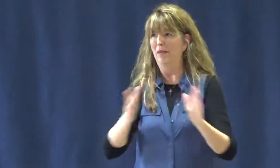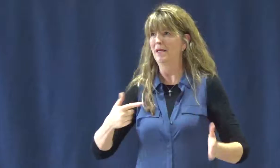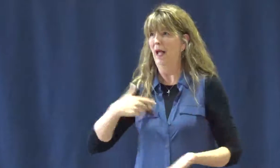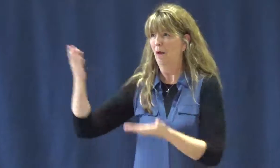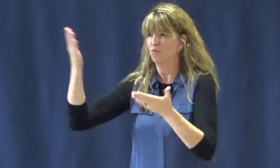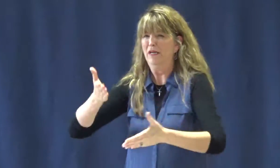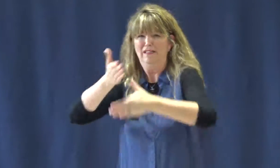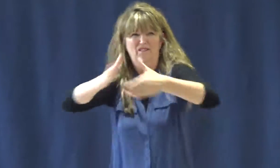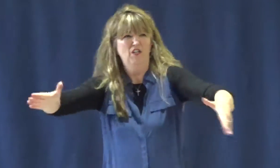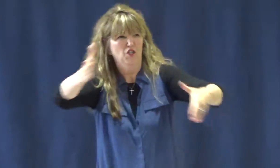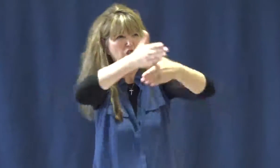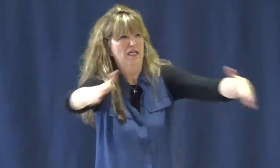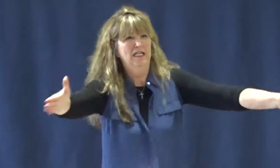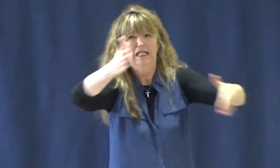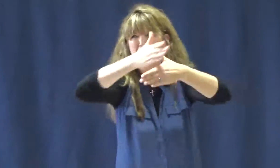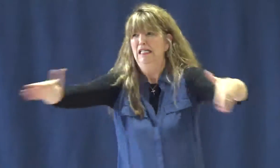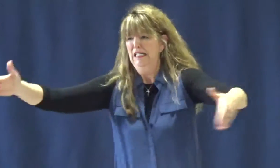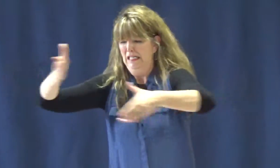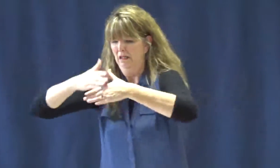saying, no, I don't bring peace, I bring division.